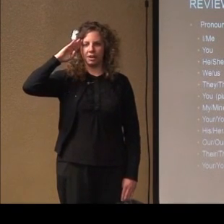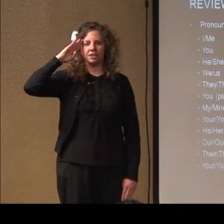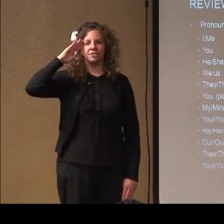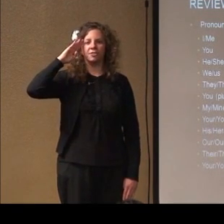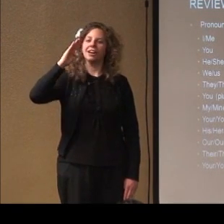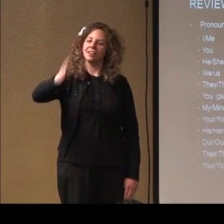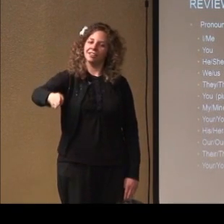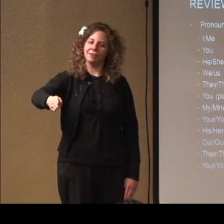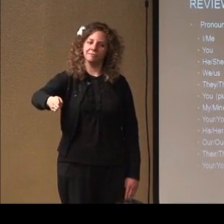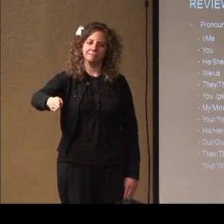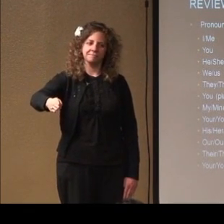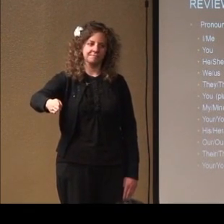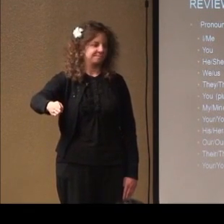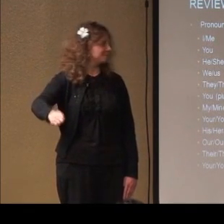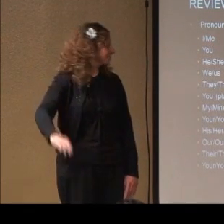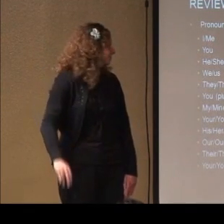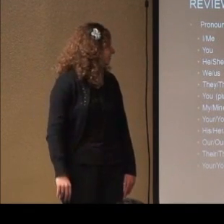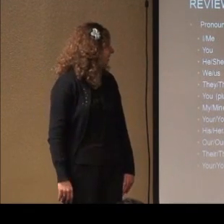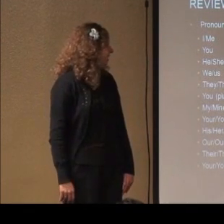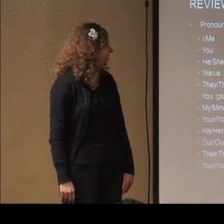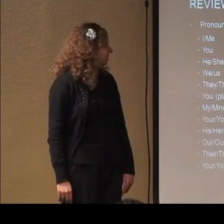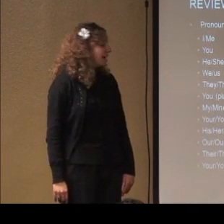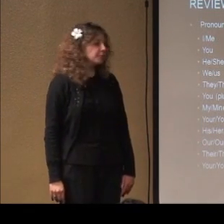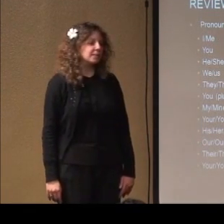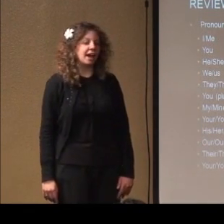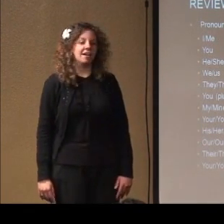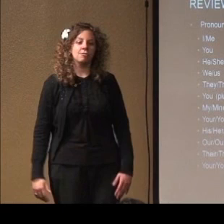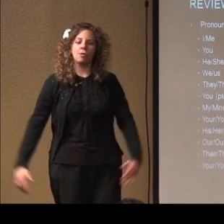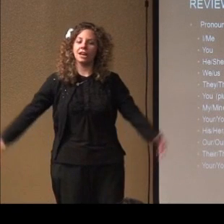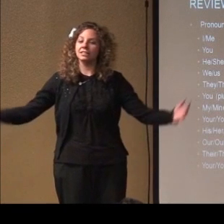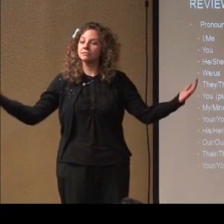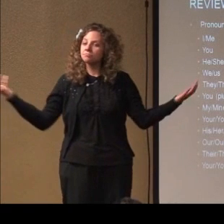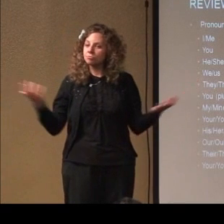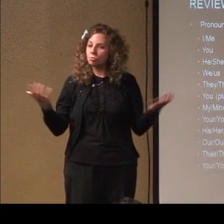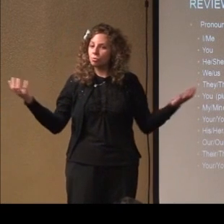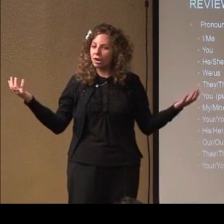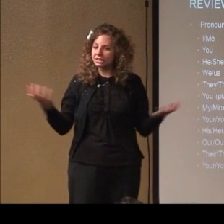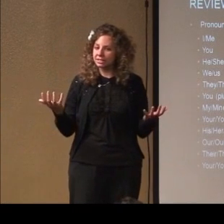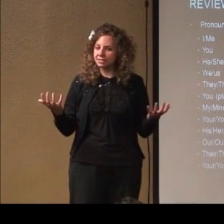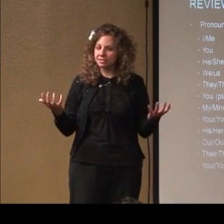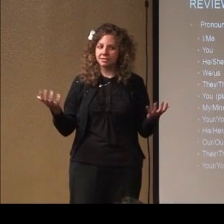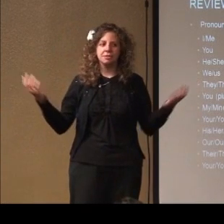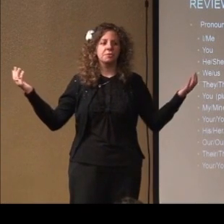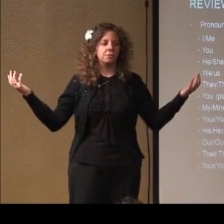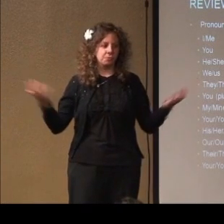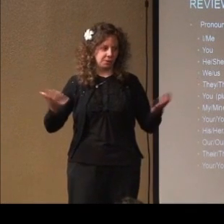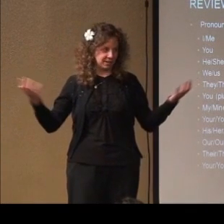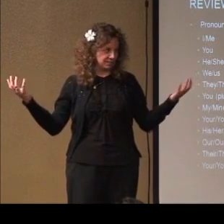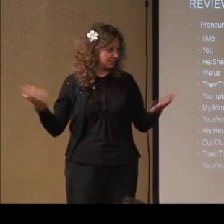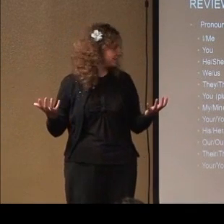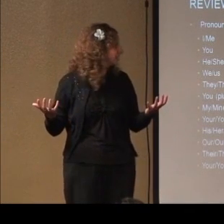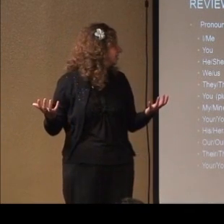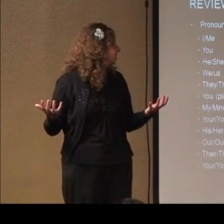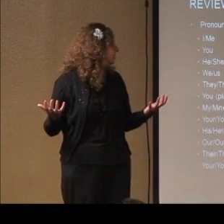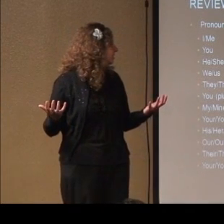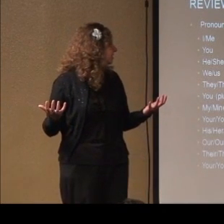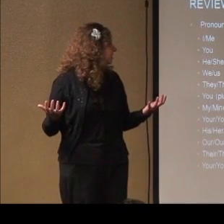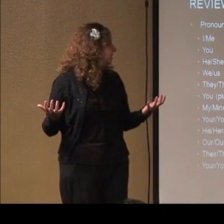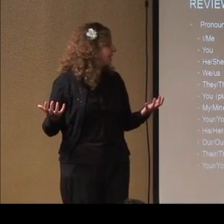here on your forehead, hello. Okay? And then we have what? What? What?